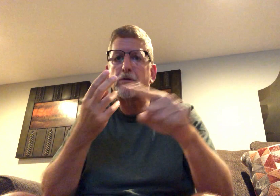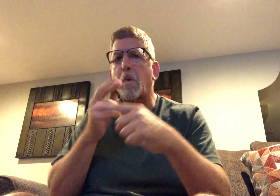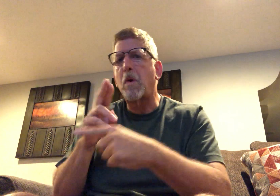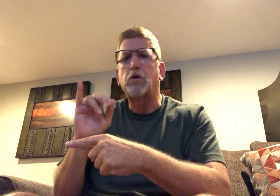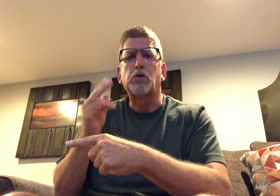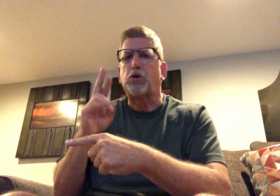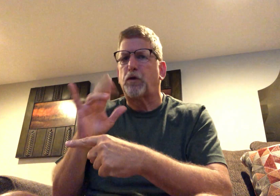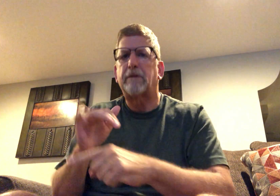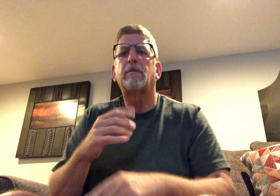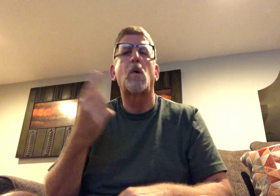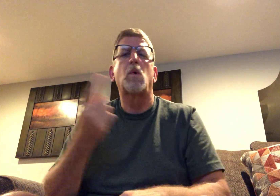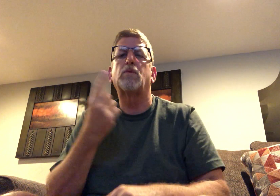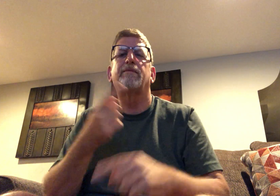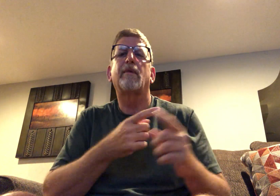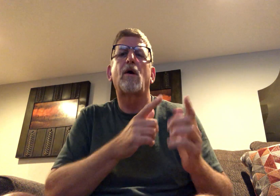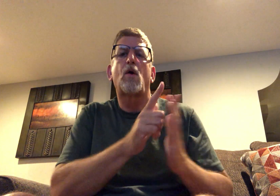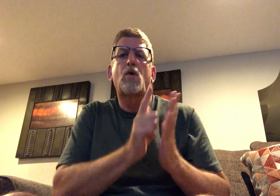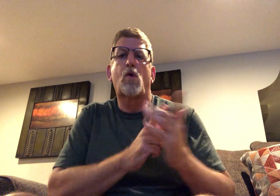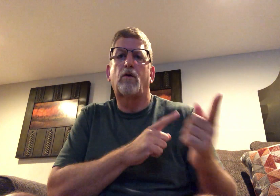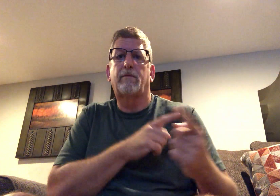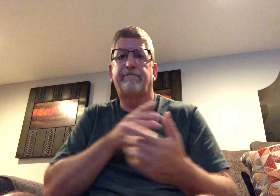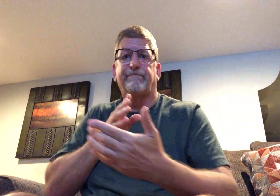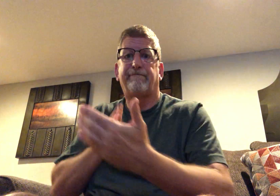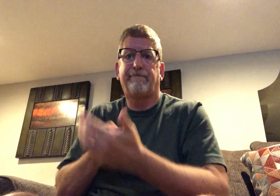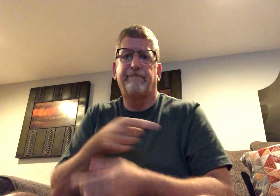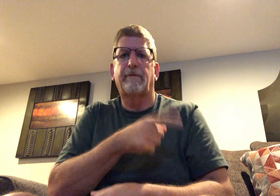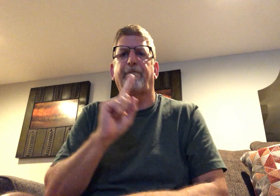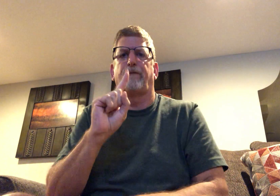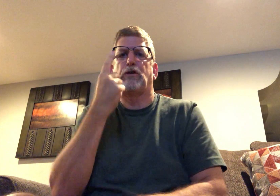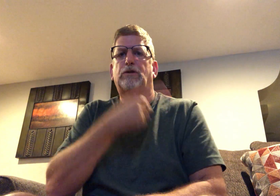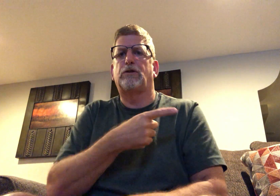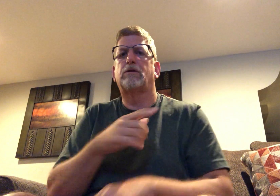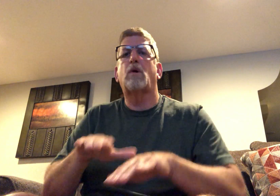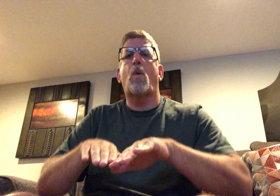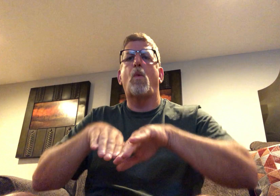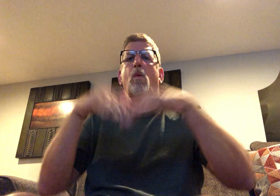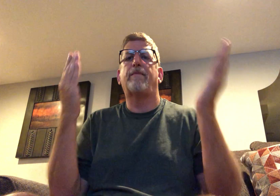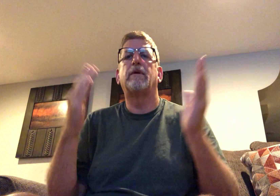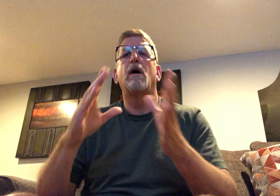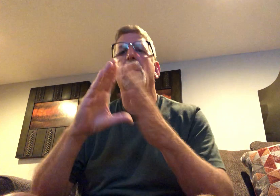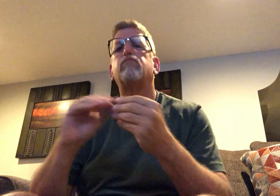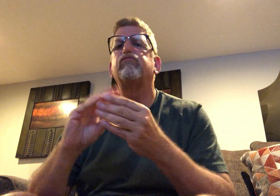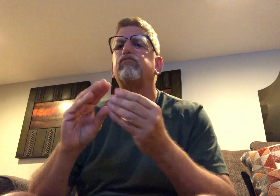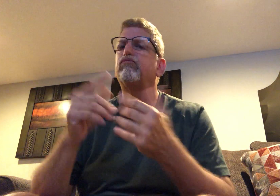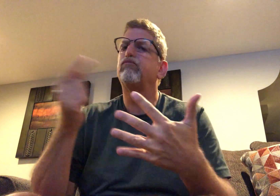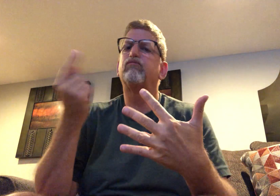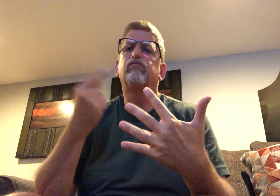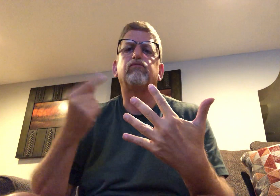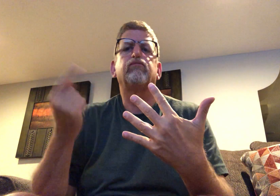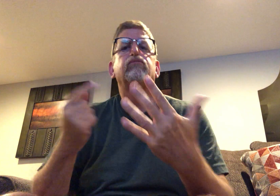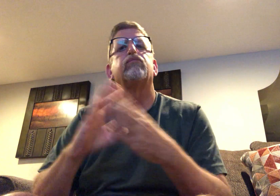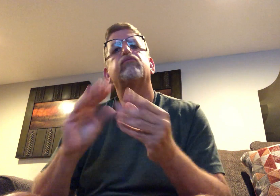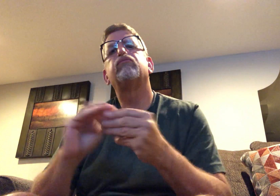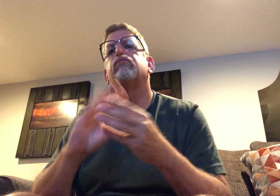wanting to do good or wanting to do better simply isn't good enough. This was a terrible mistake. Randy Kay, CNN, New